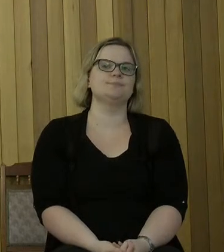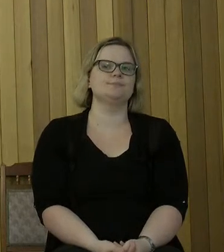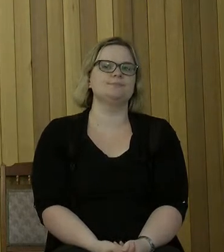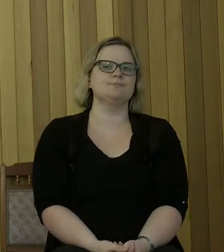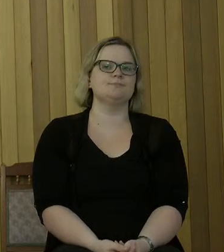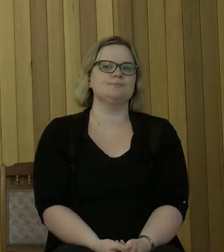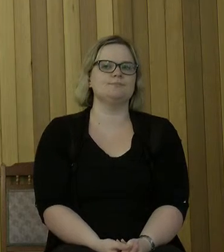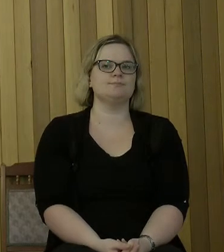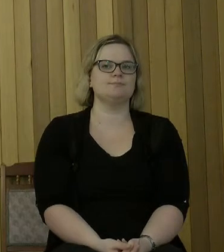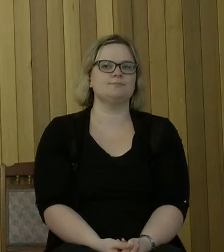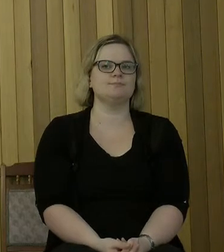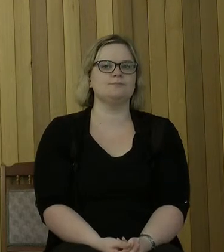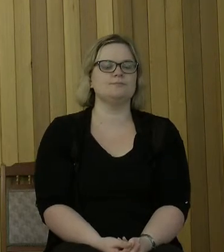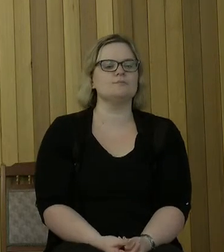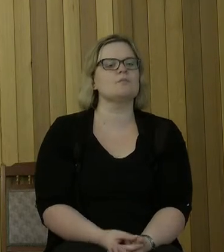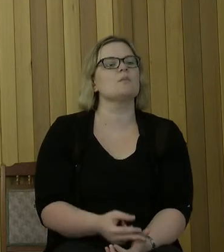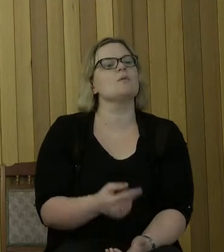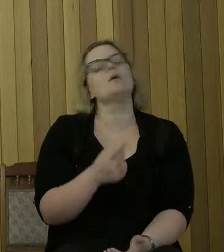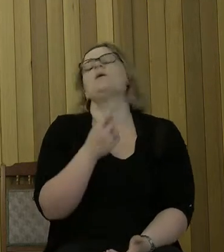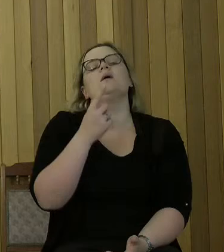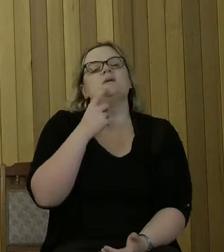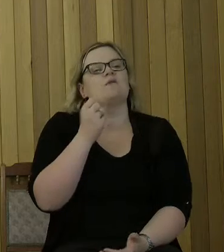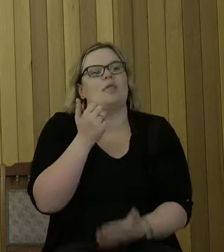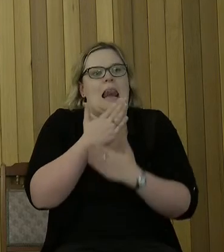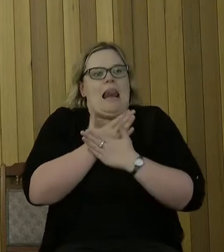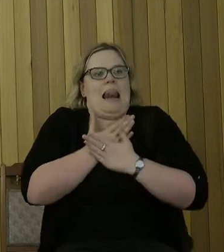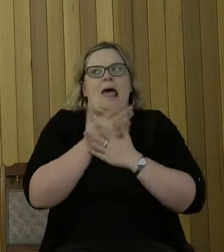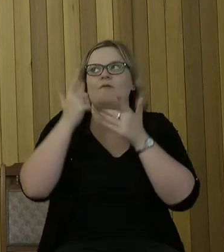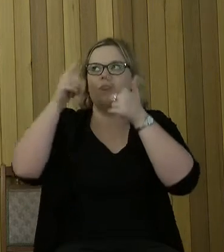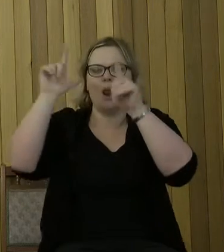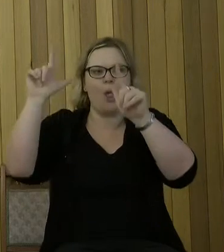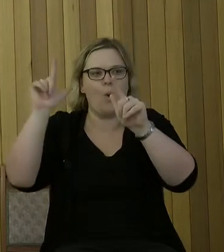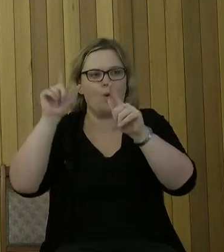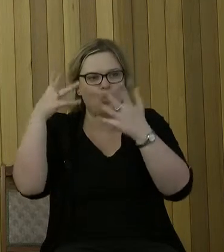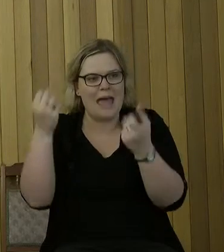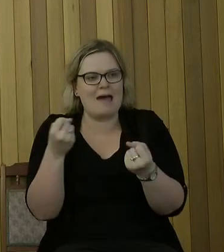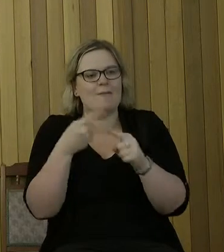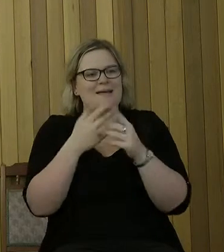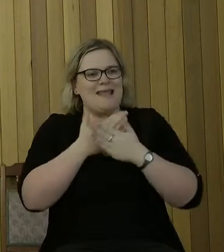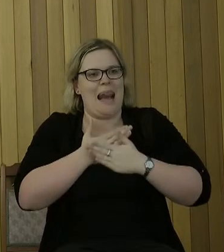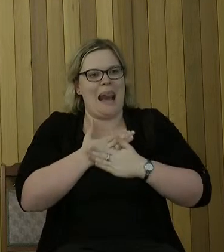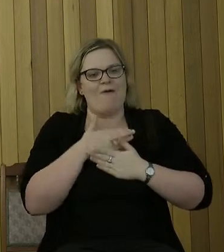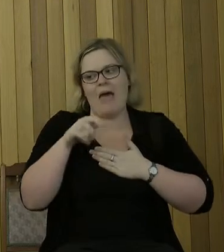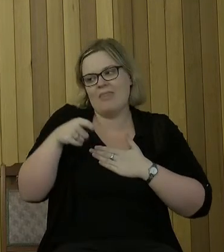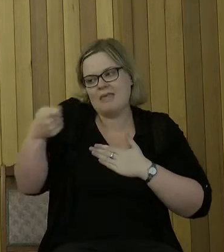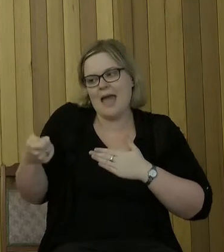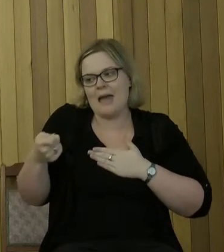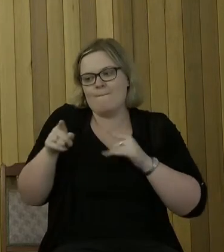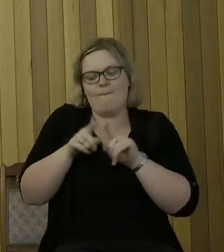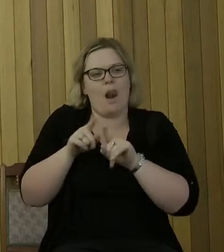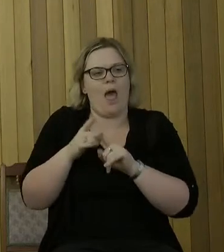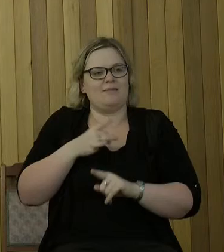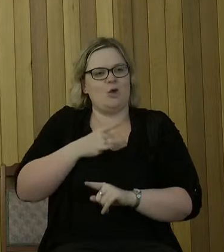The greatest commandment says, love the Lord your God and love your neighbour as yourself.